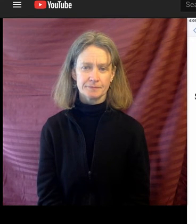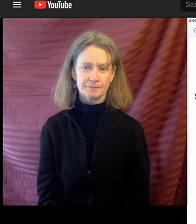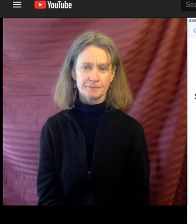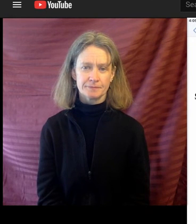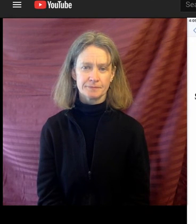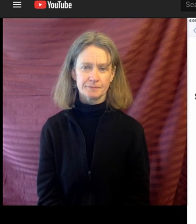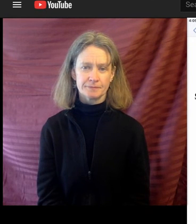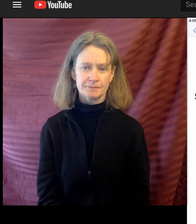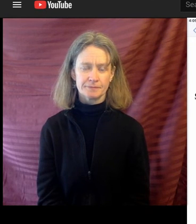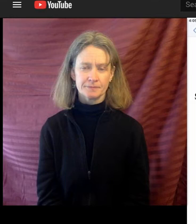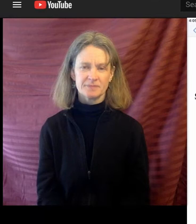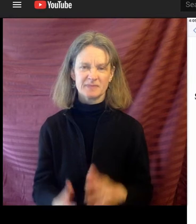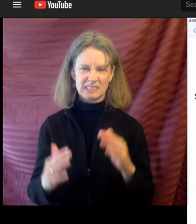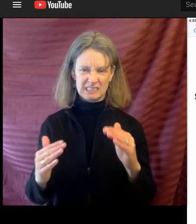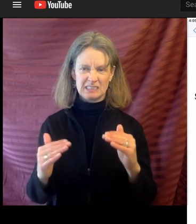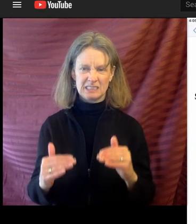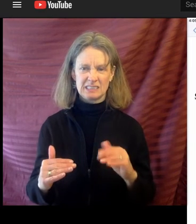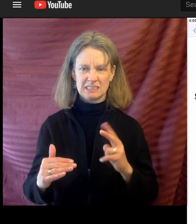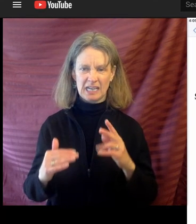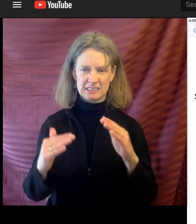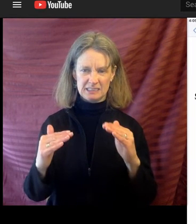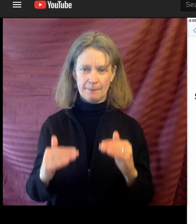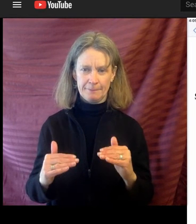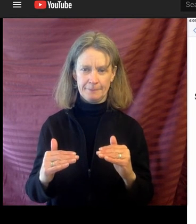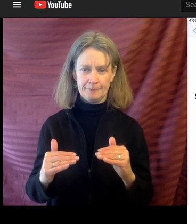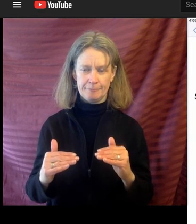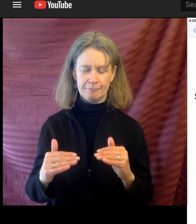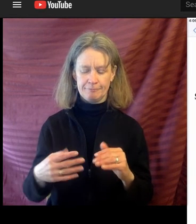The second step is get